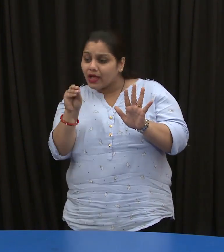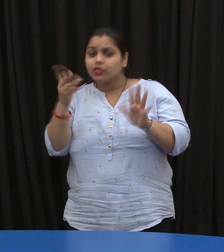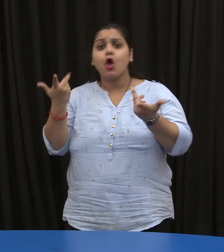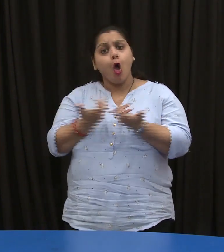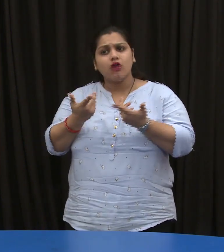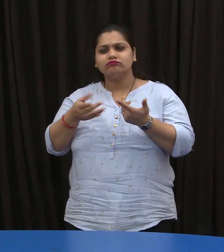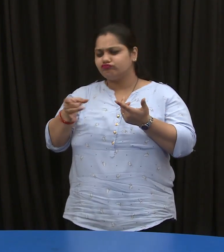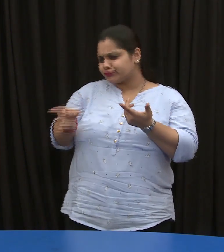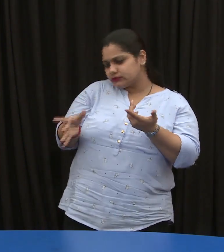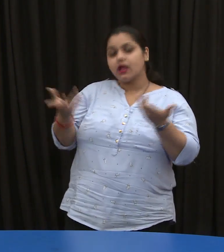program.